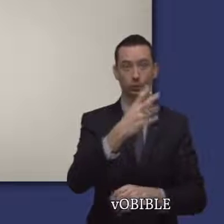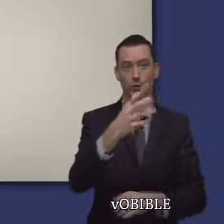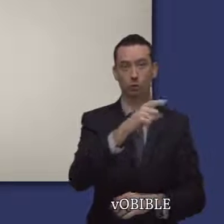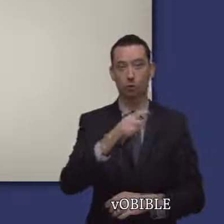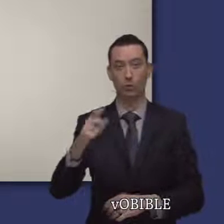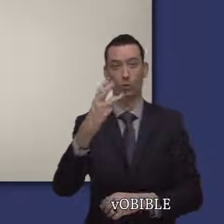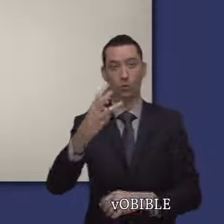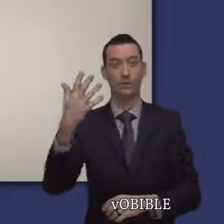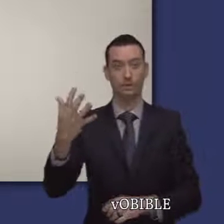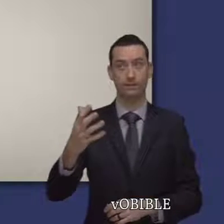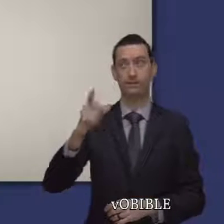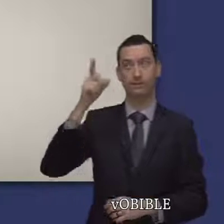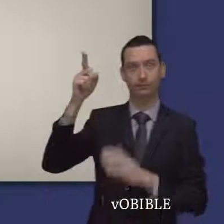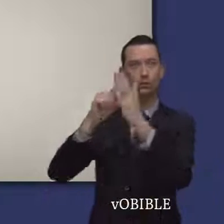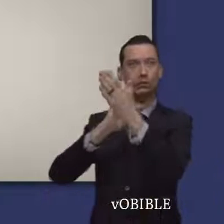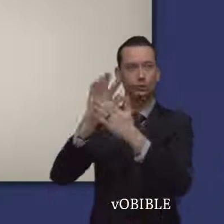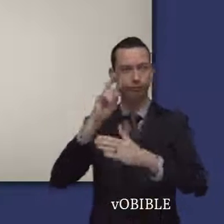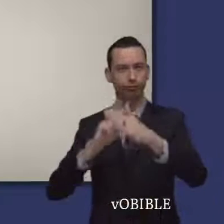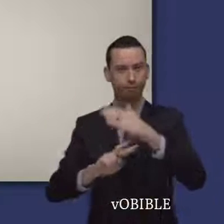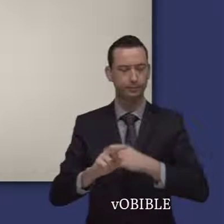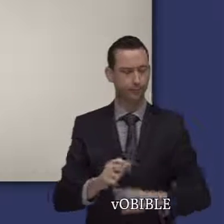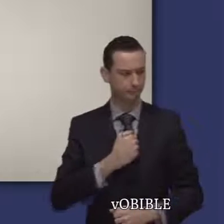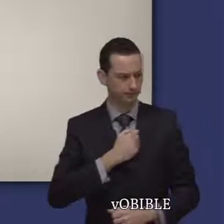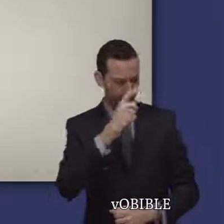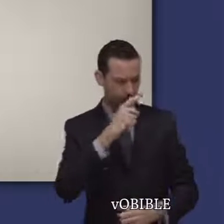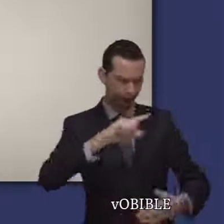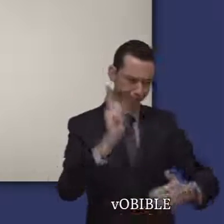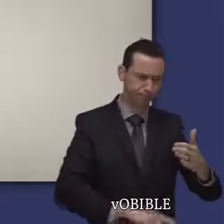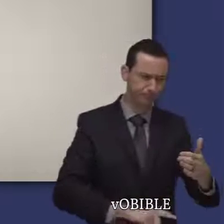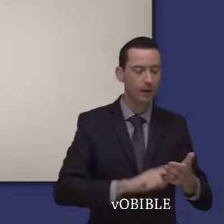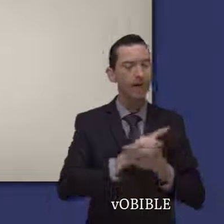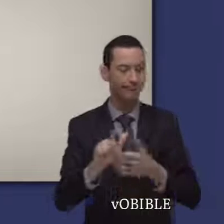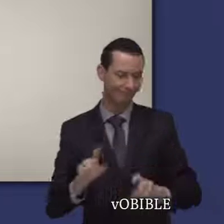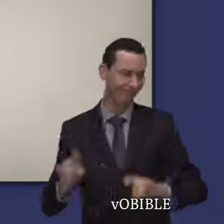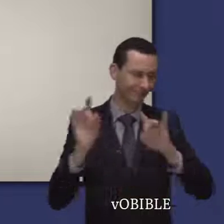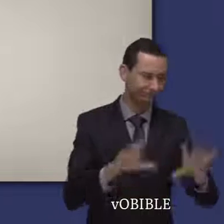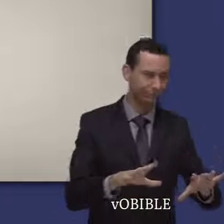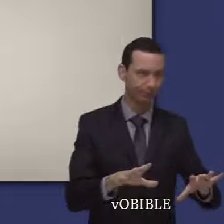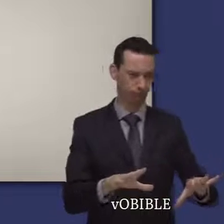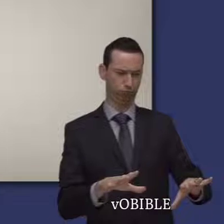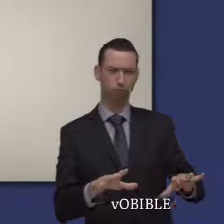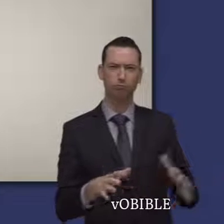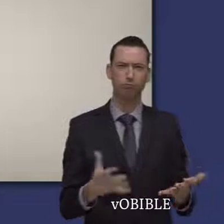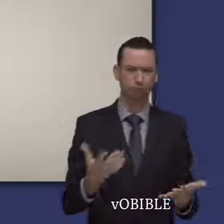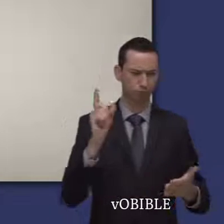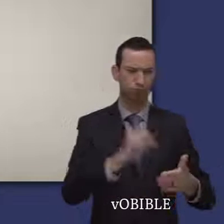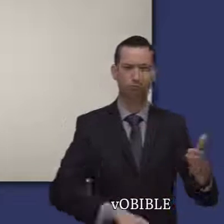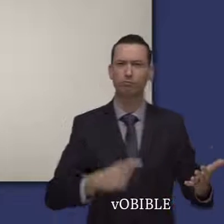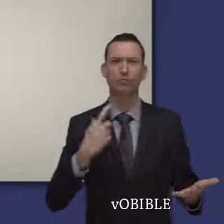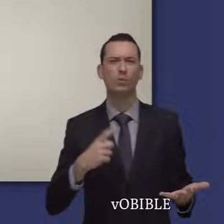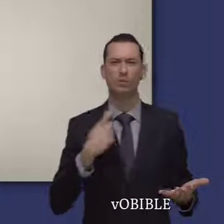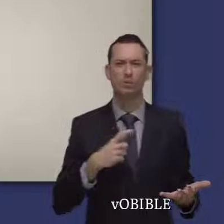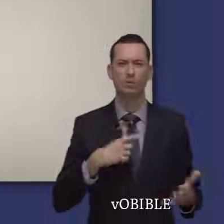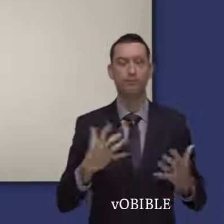Chapters 24 to 35 contain messages of desolation and of restoration for Jehovah's people.